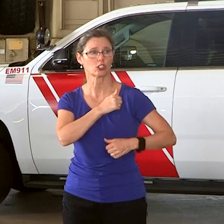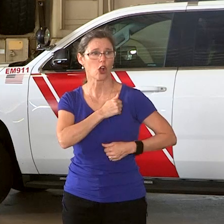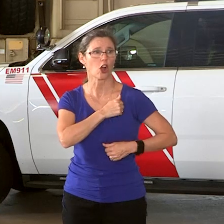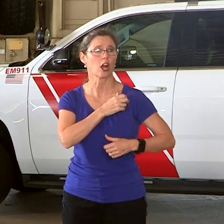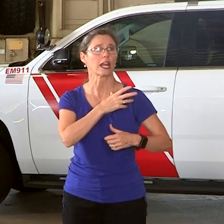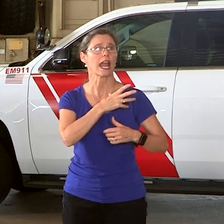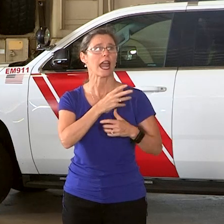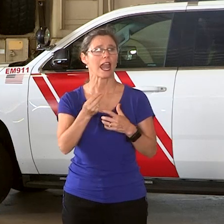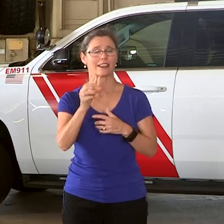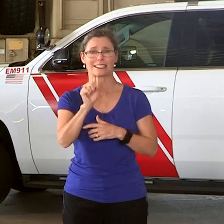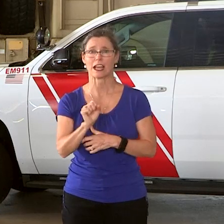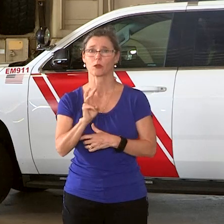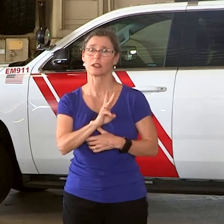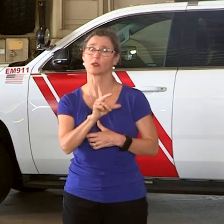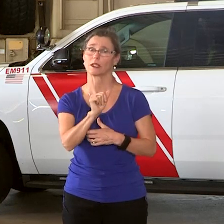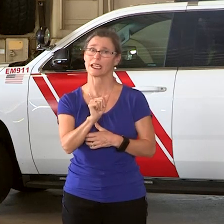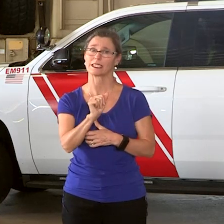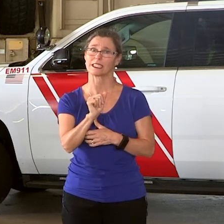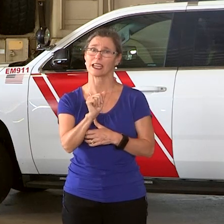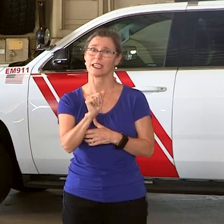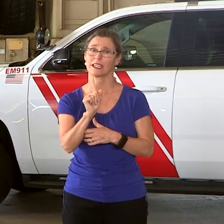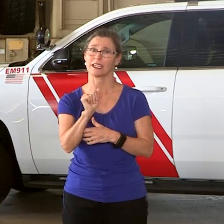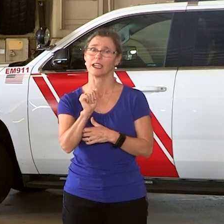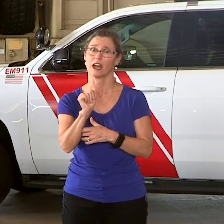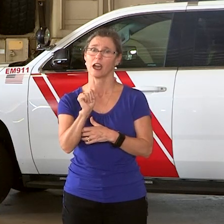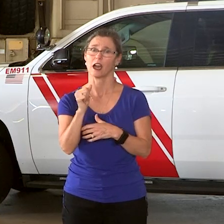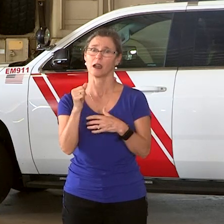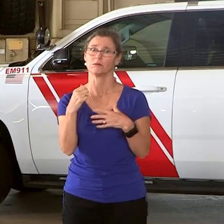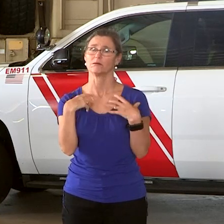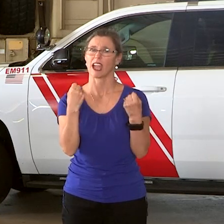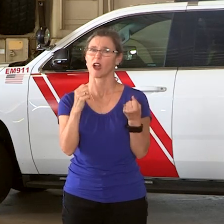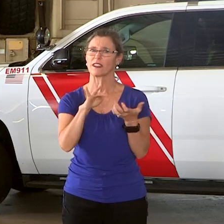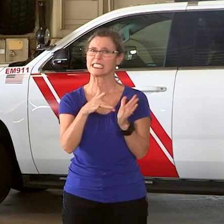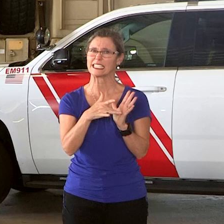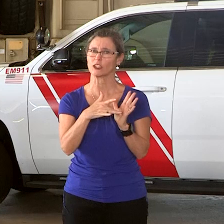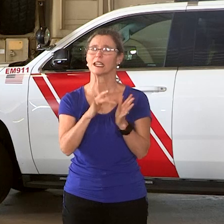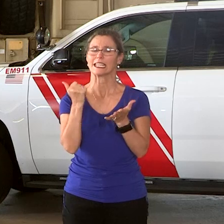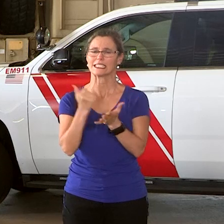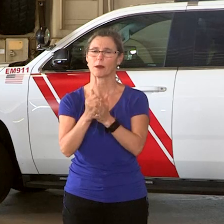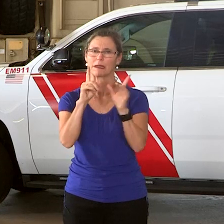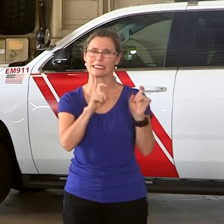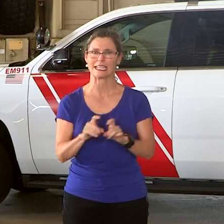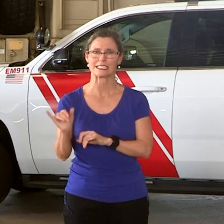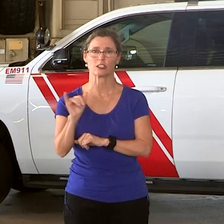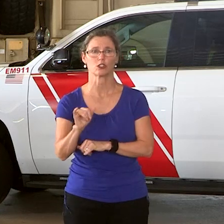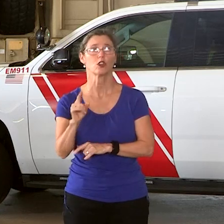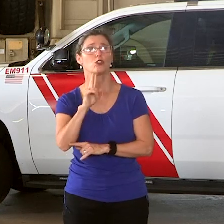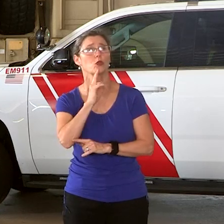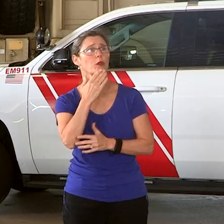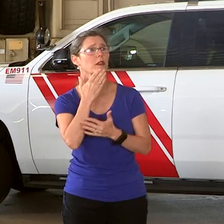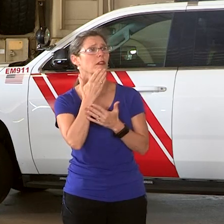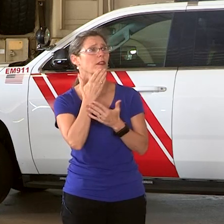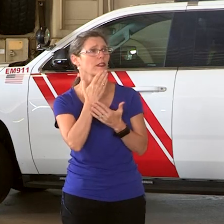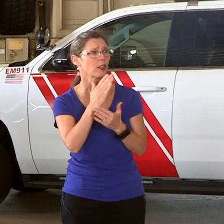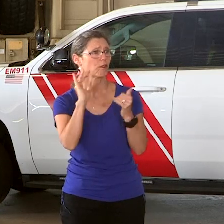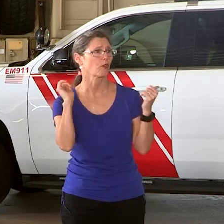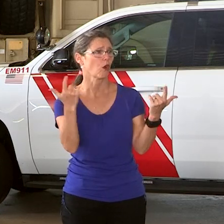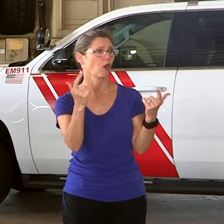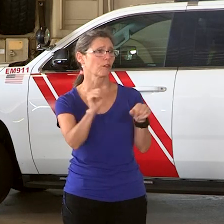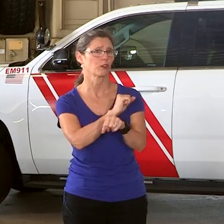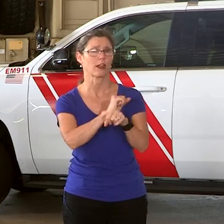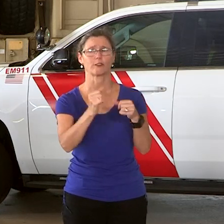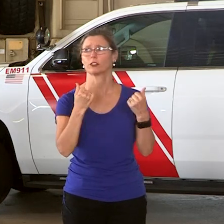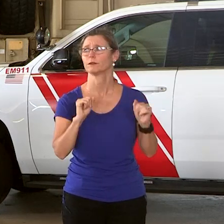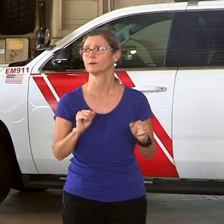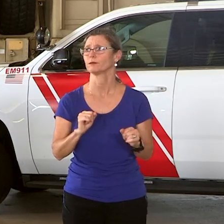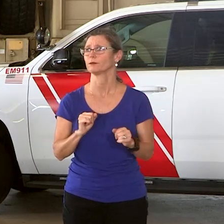to leave out, Southwest Louisiana Health Center, who's also facilitating testing. So we appreciate the efforts of everyone. Thank you.